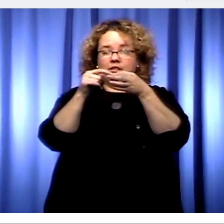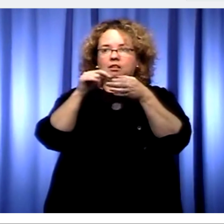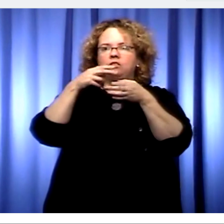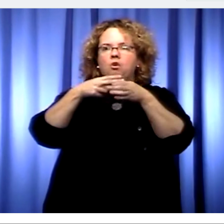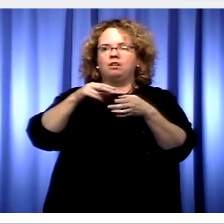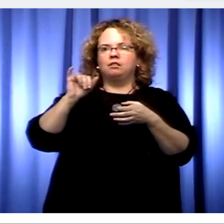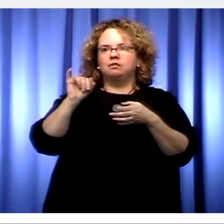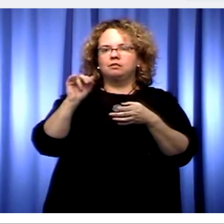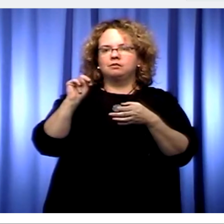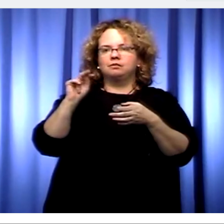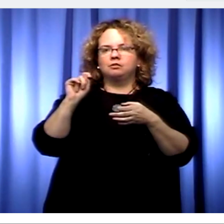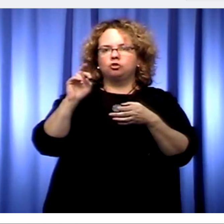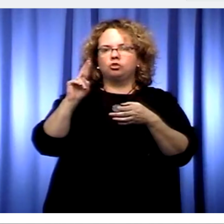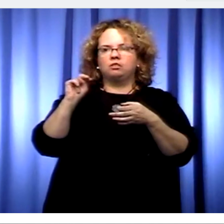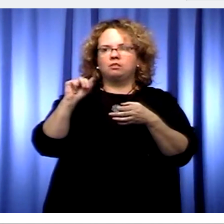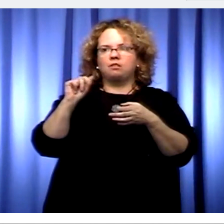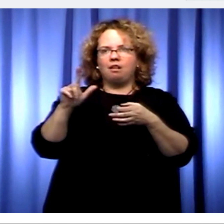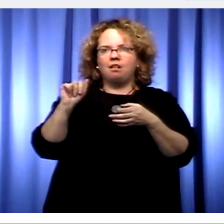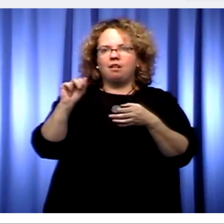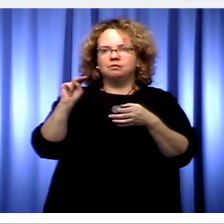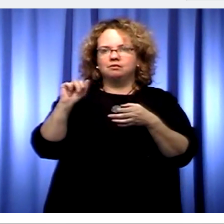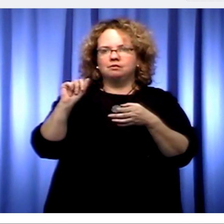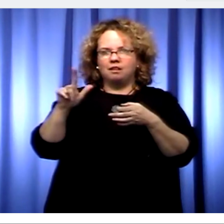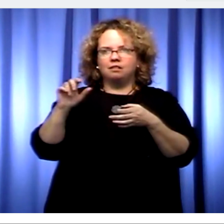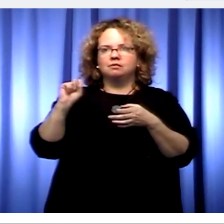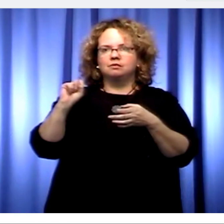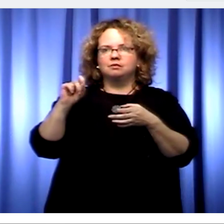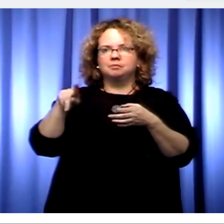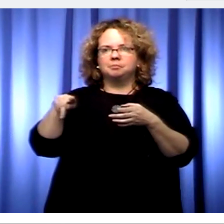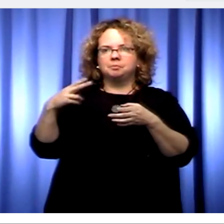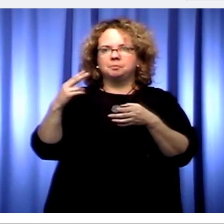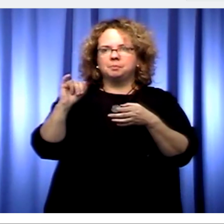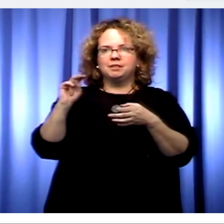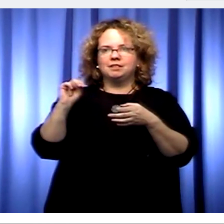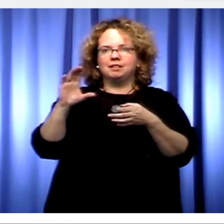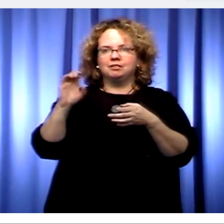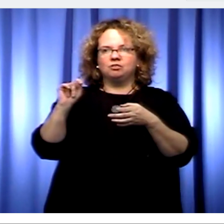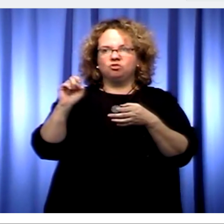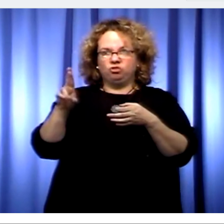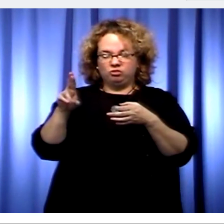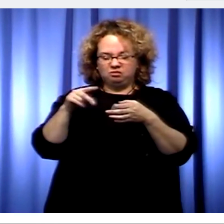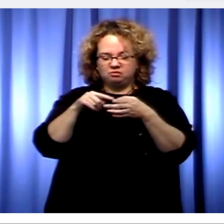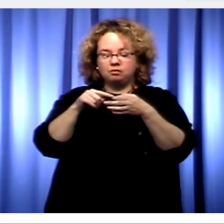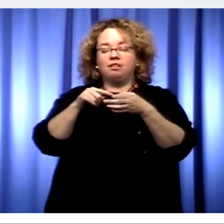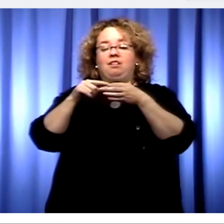body. And you have both an internal and an external